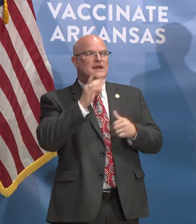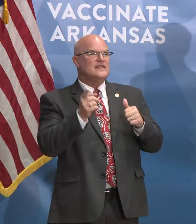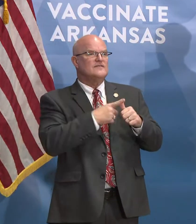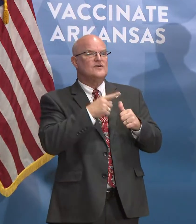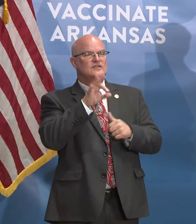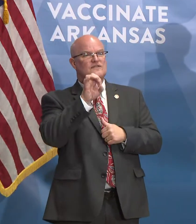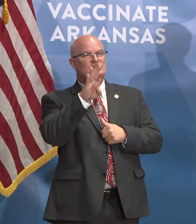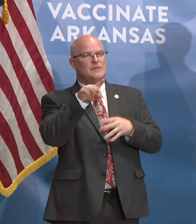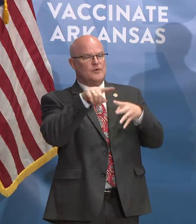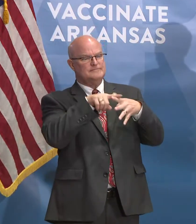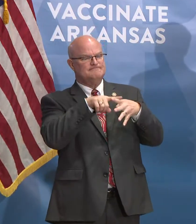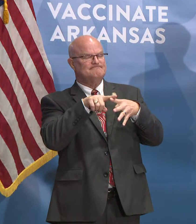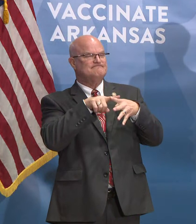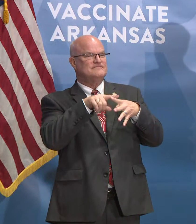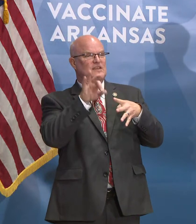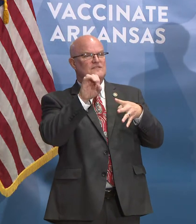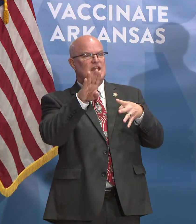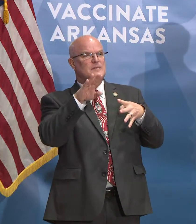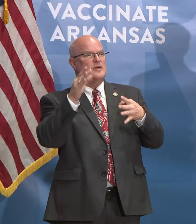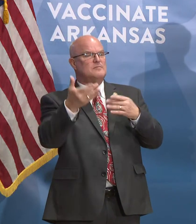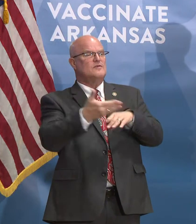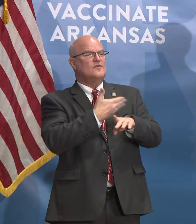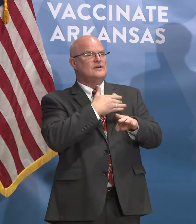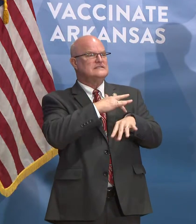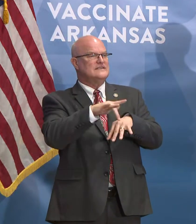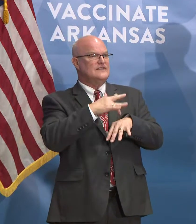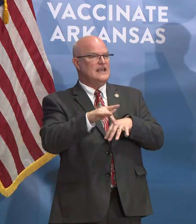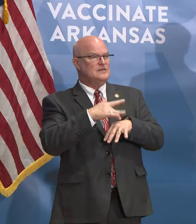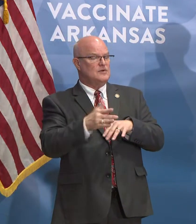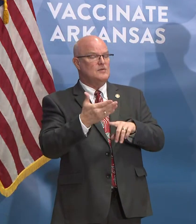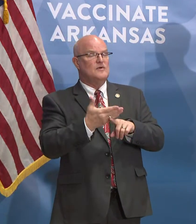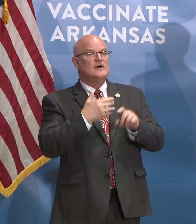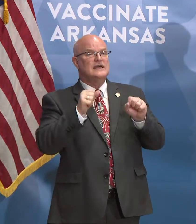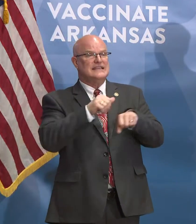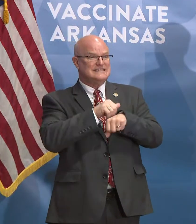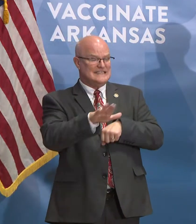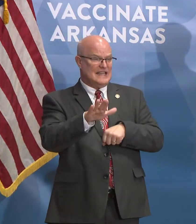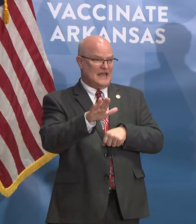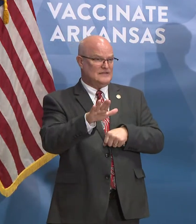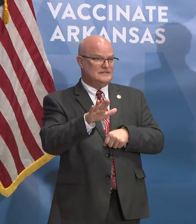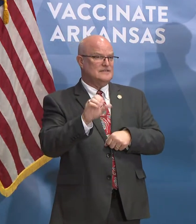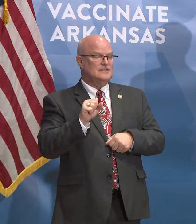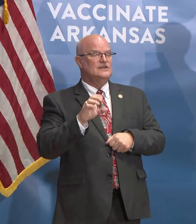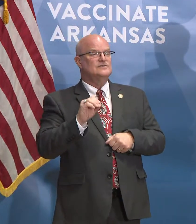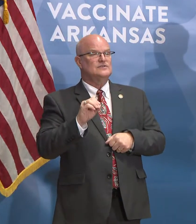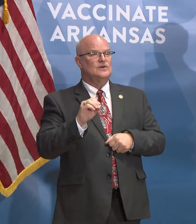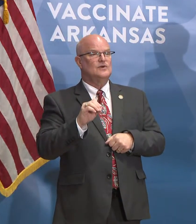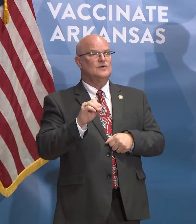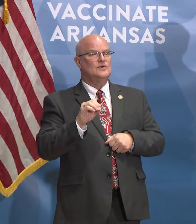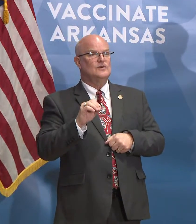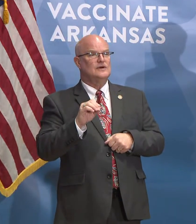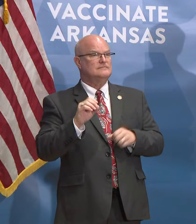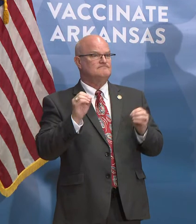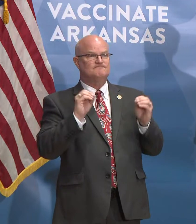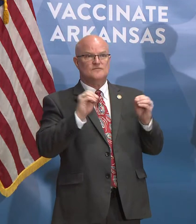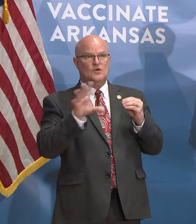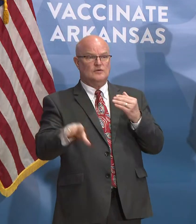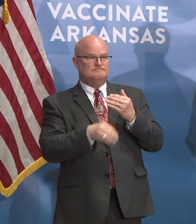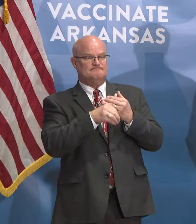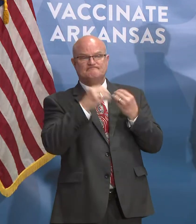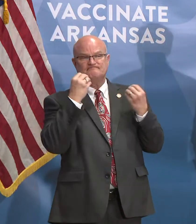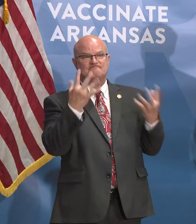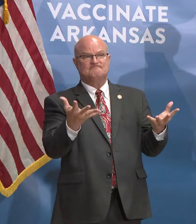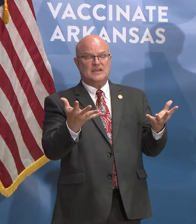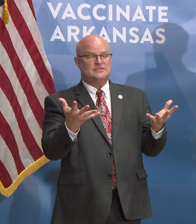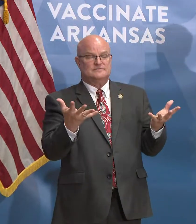1st of February before that's available and before they can send that out. So I have no additional information